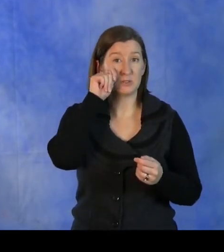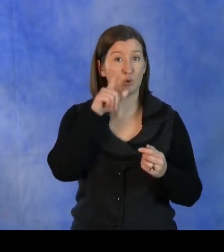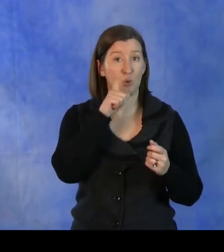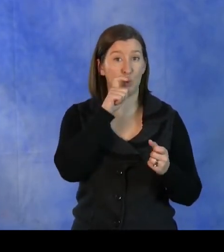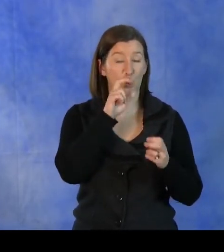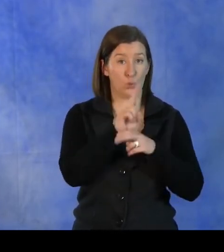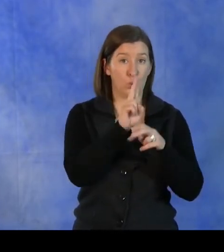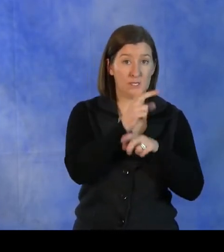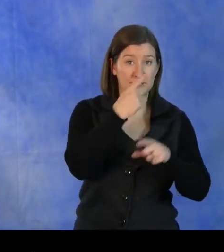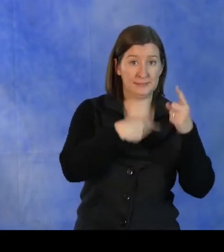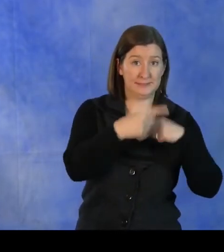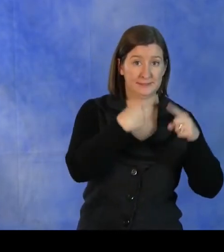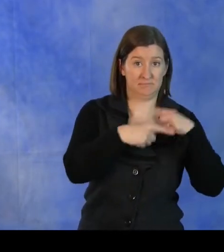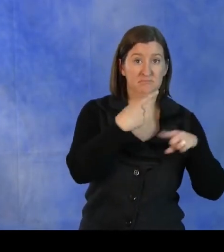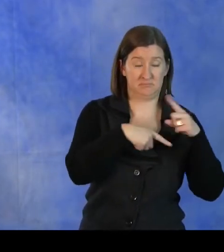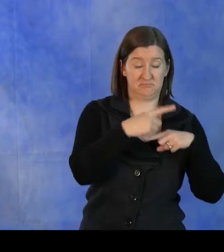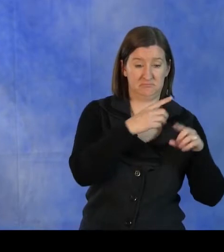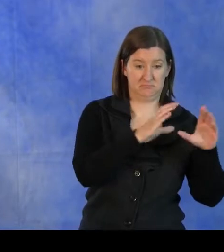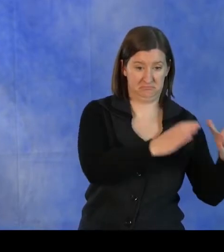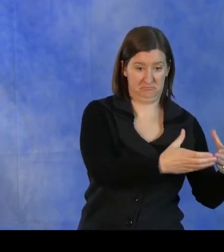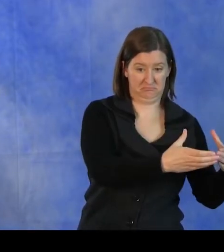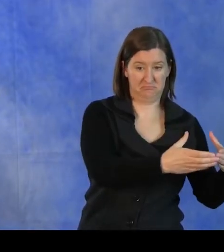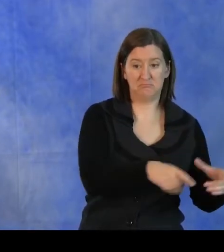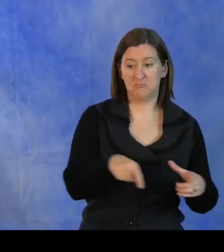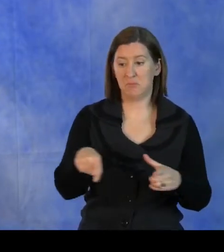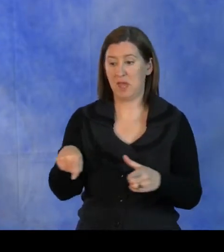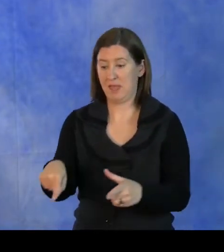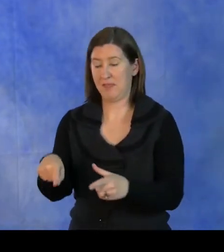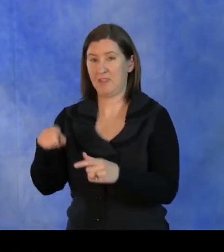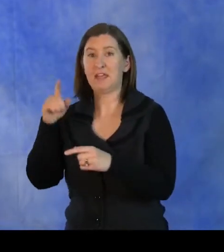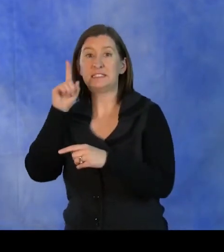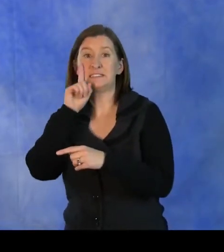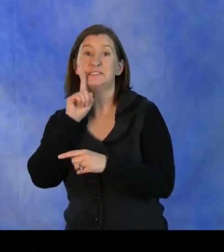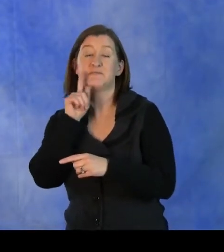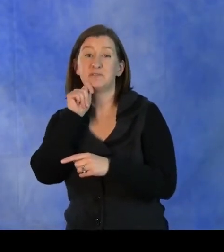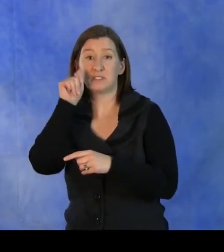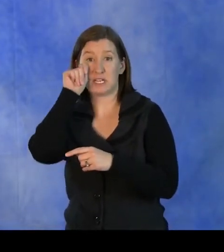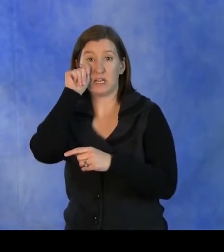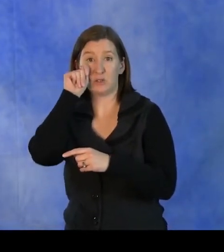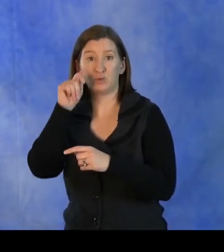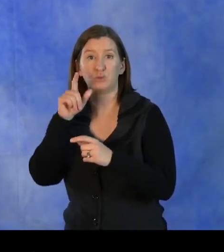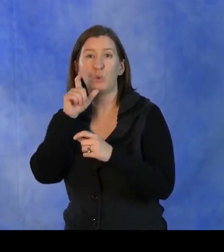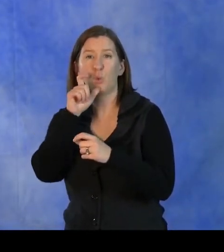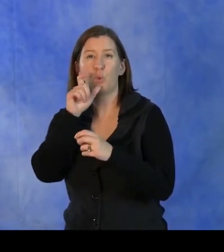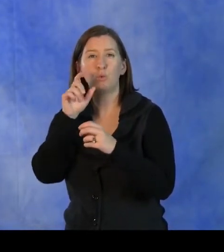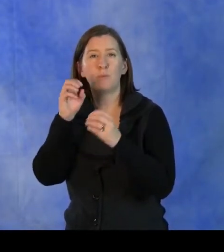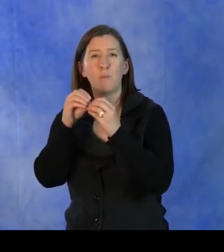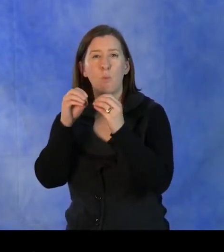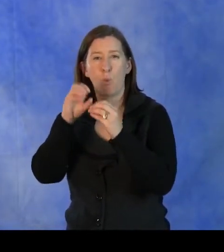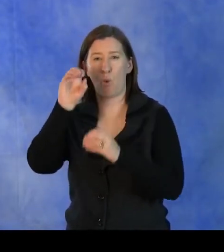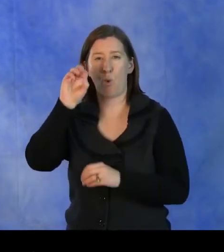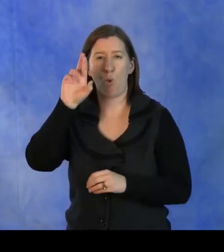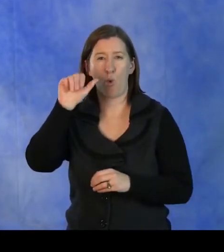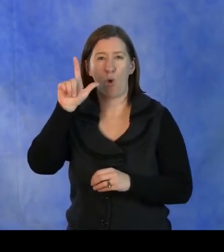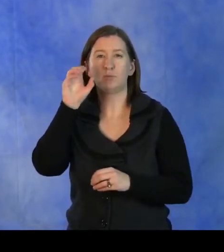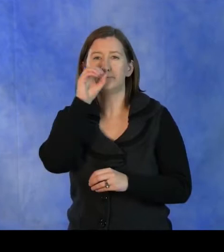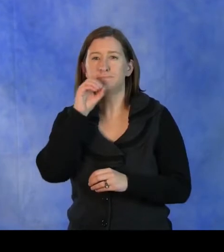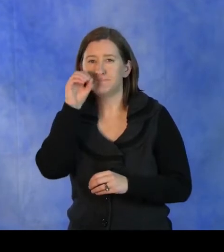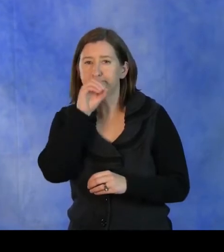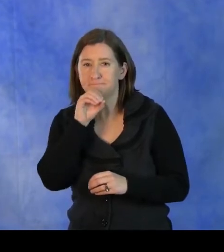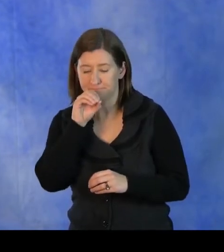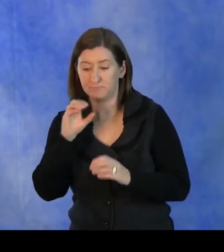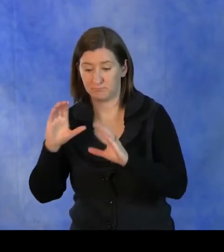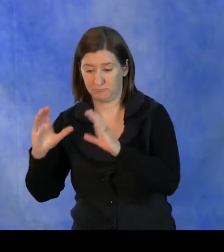Some deaf teenagers who use sign language, and then they had deaf teenagers